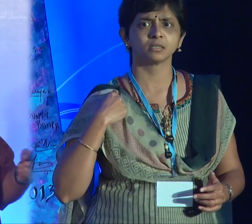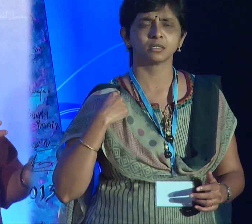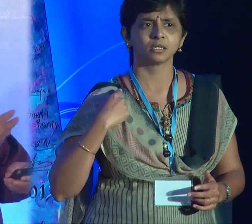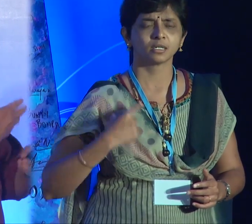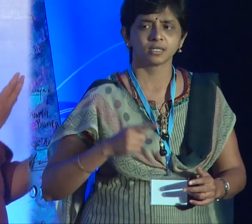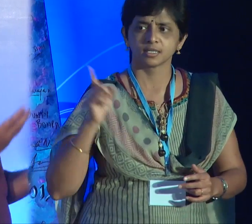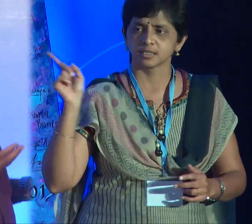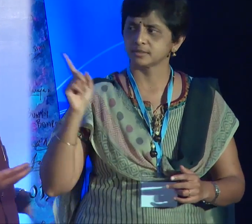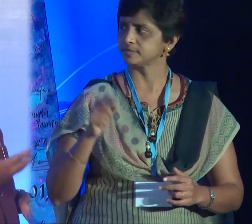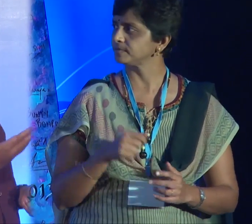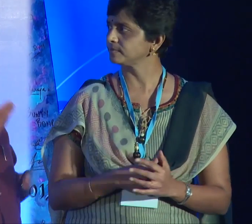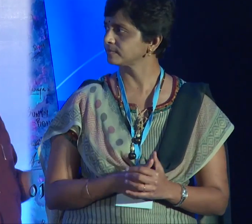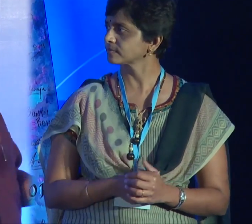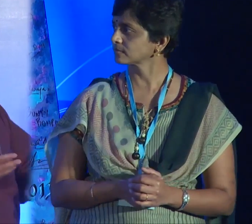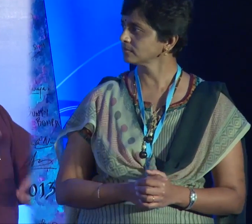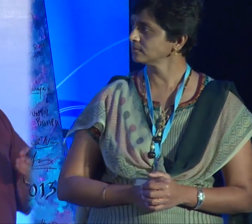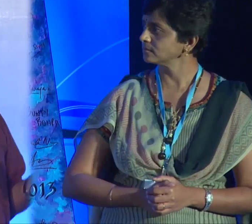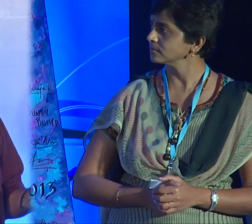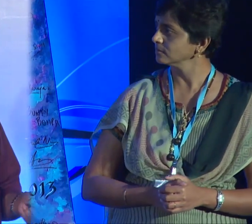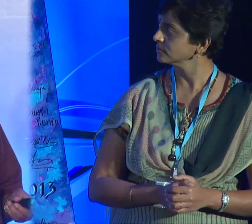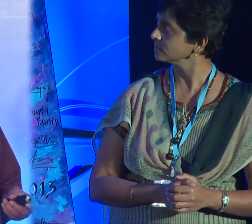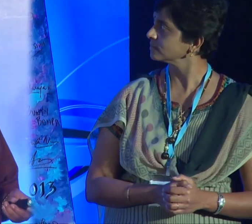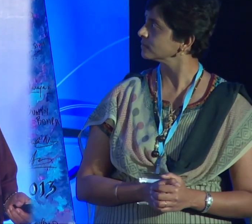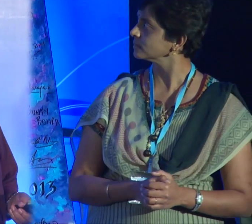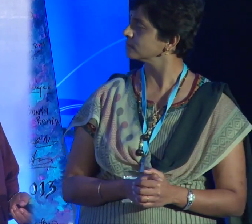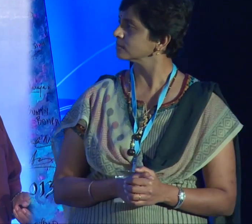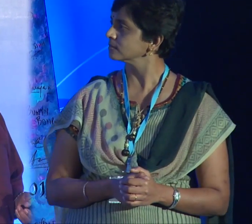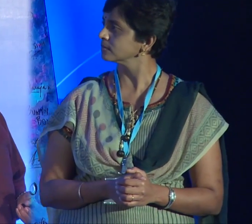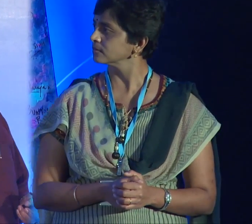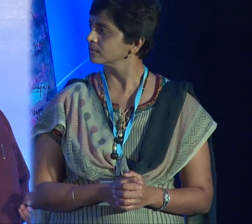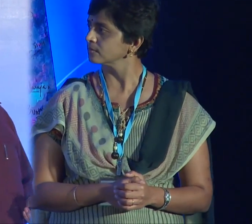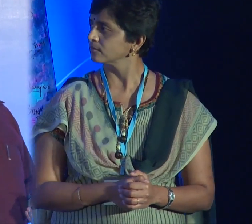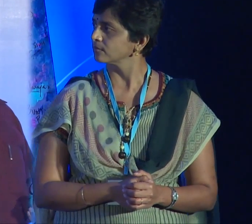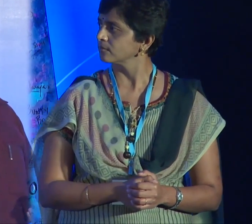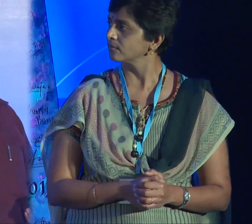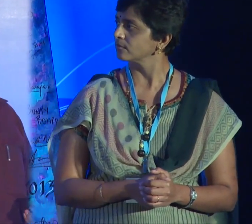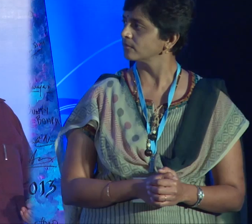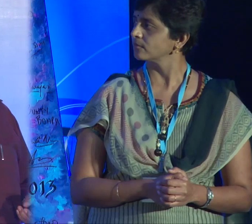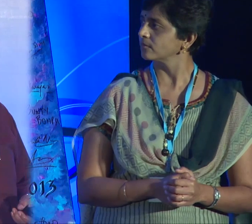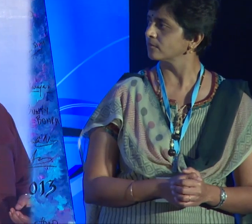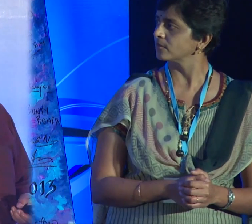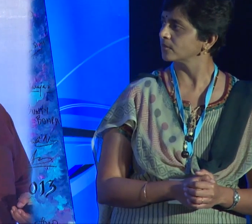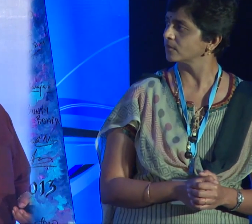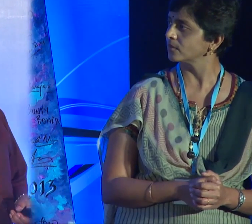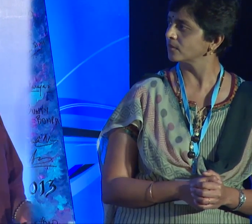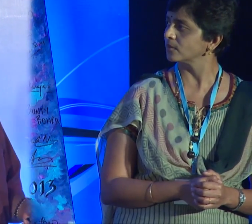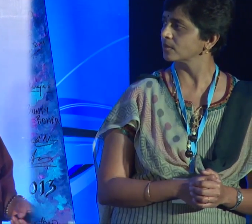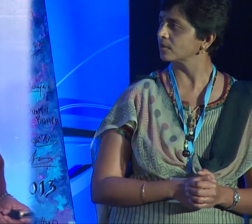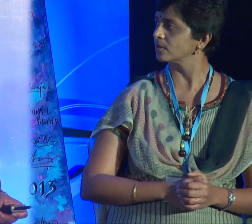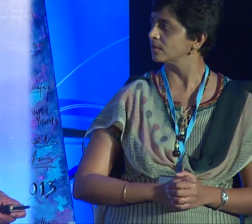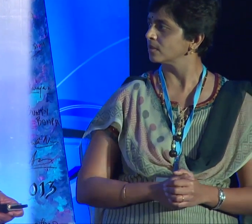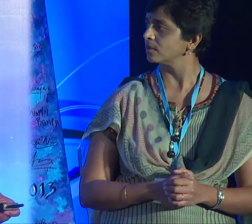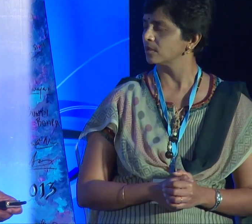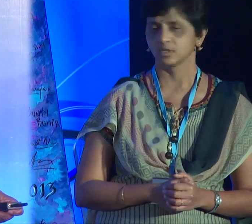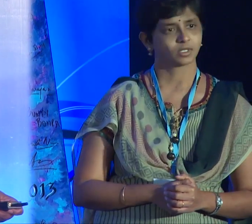when you read I'm sorry if you don't know the epic, it's a very famous epic. The household, the head of the household